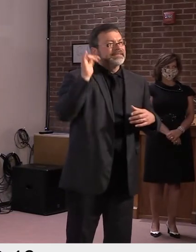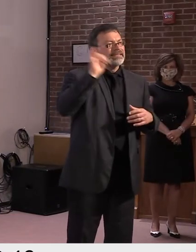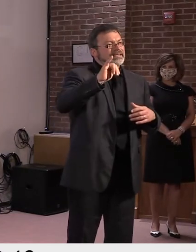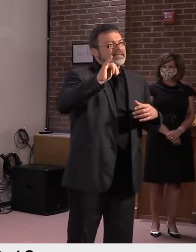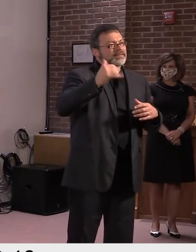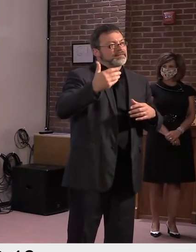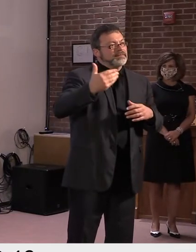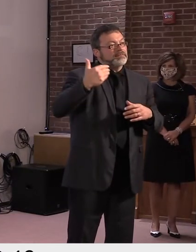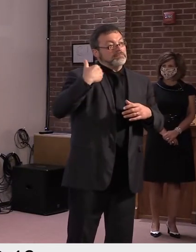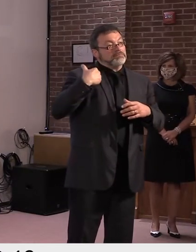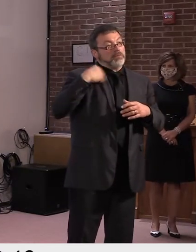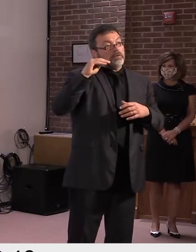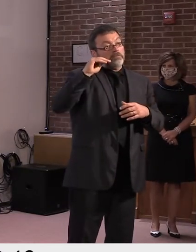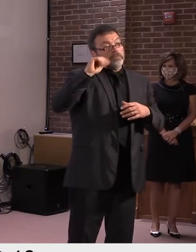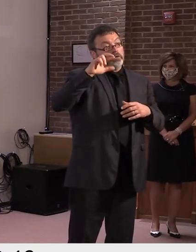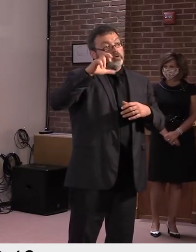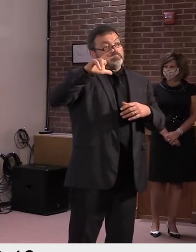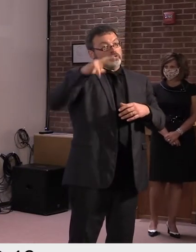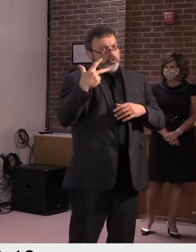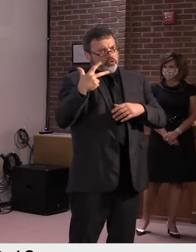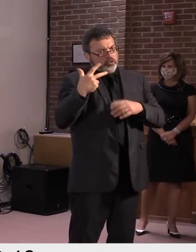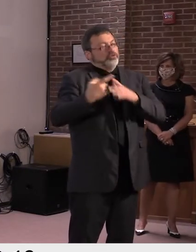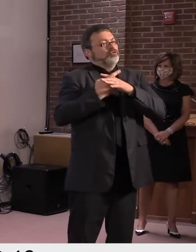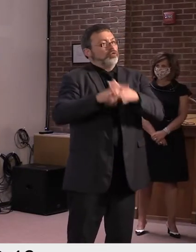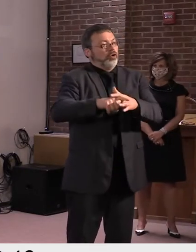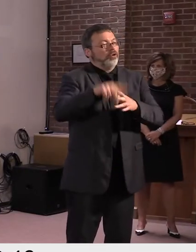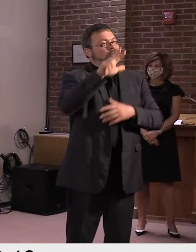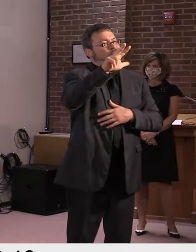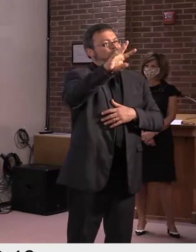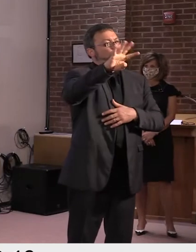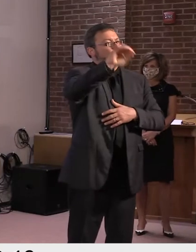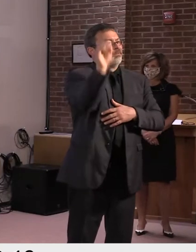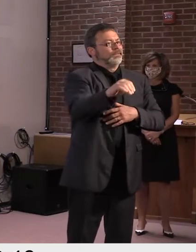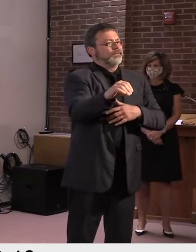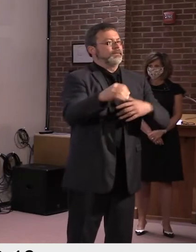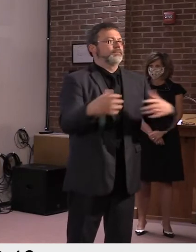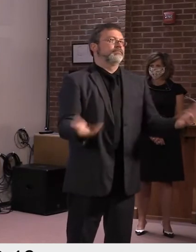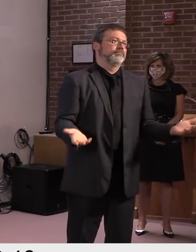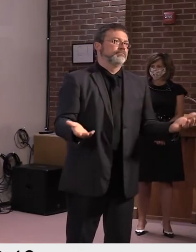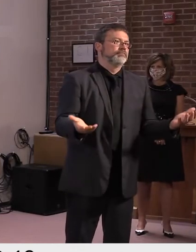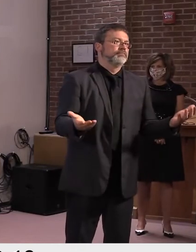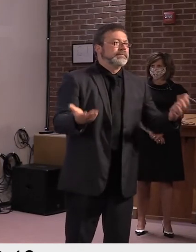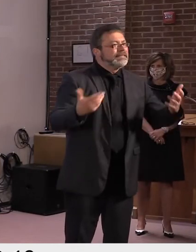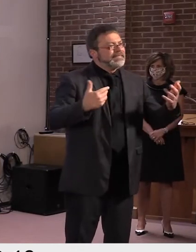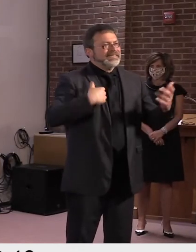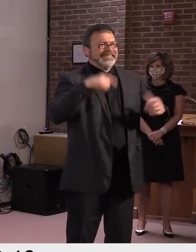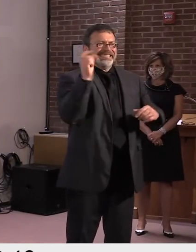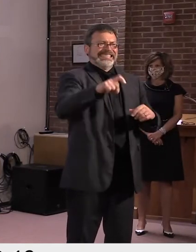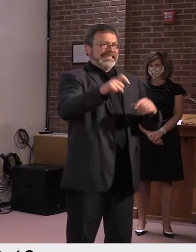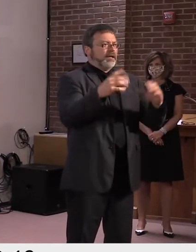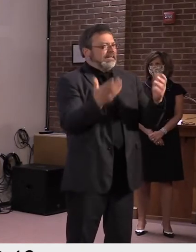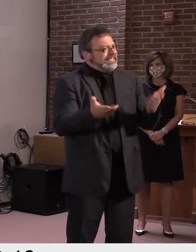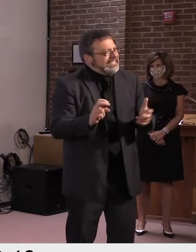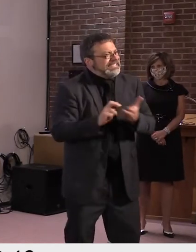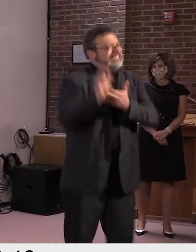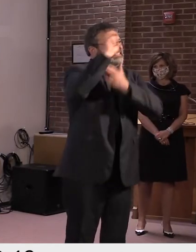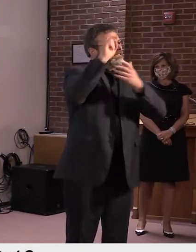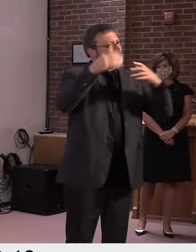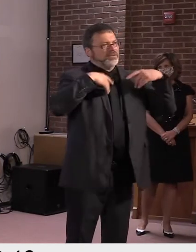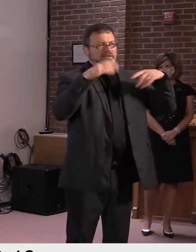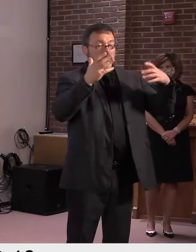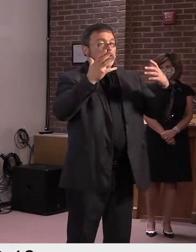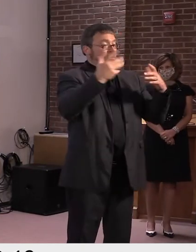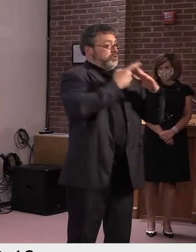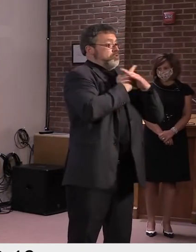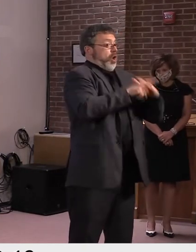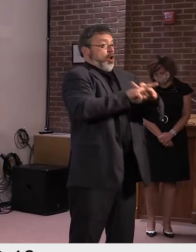really make people aware that that is such a tremendous amount that we have had to overcome, because a lot of that had to be done by word of